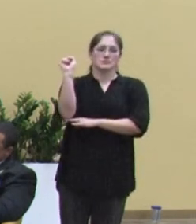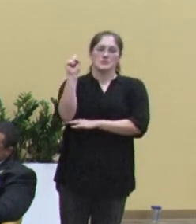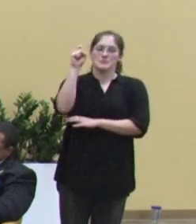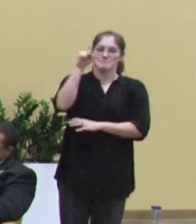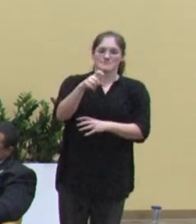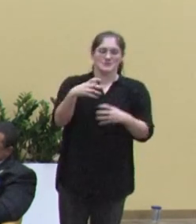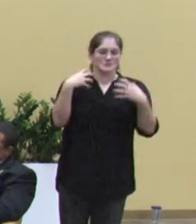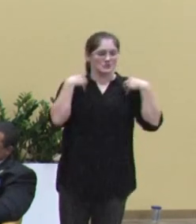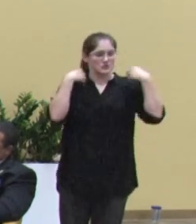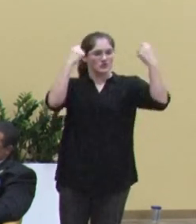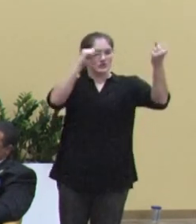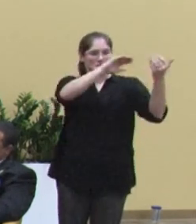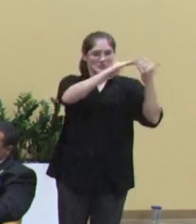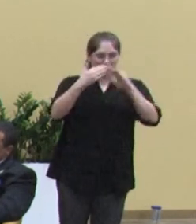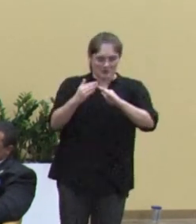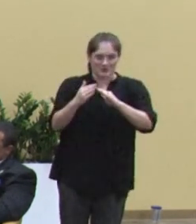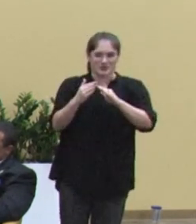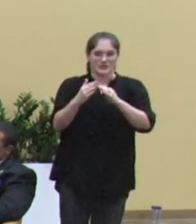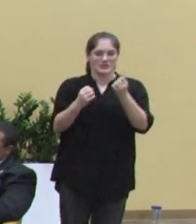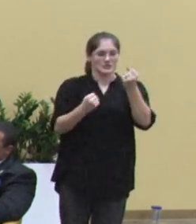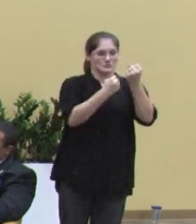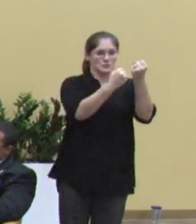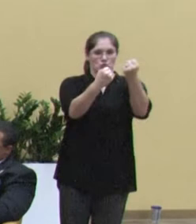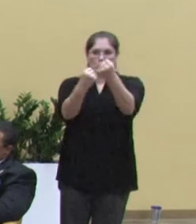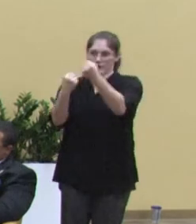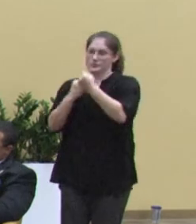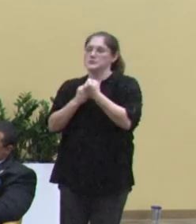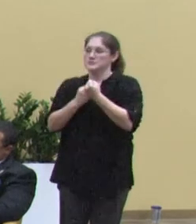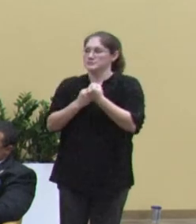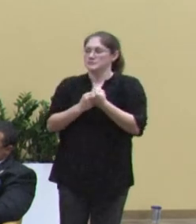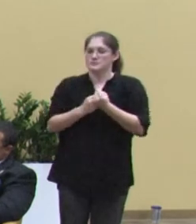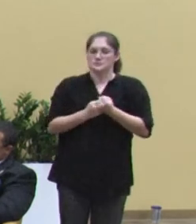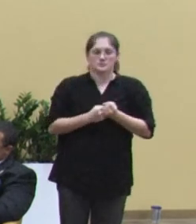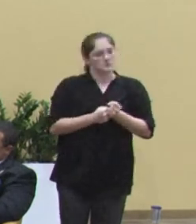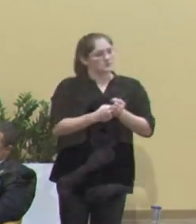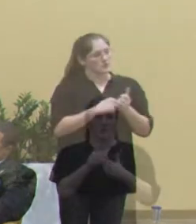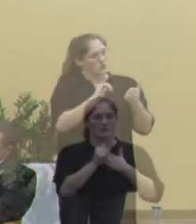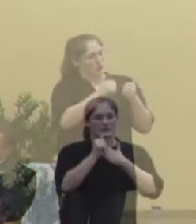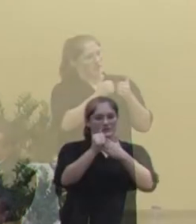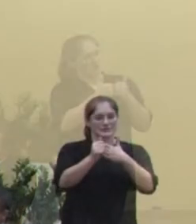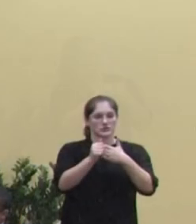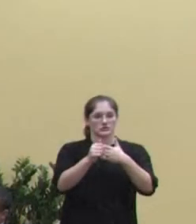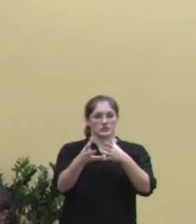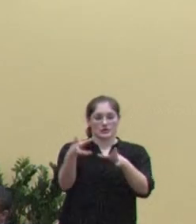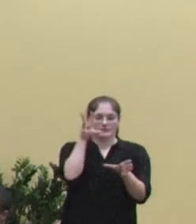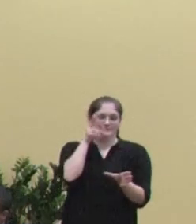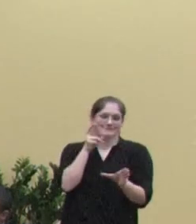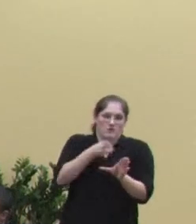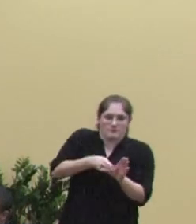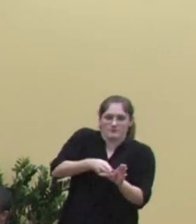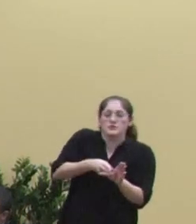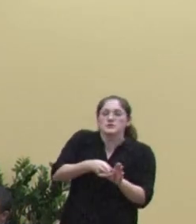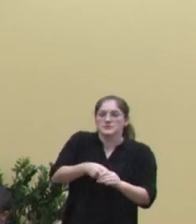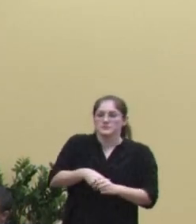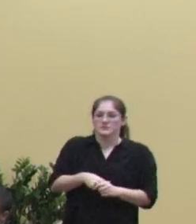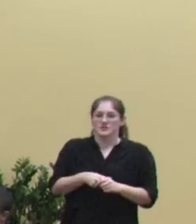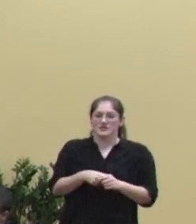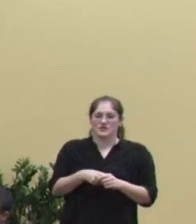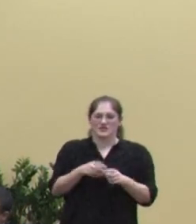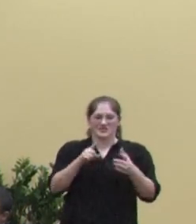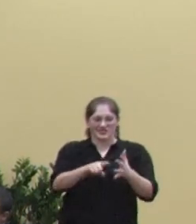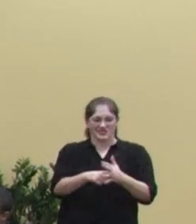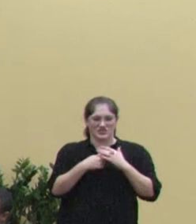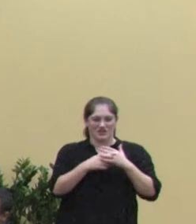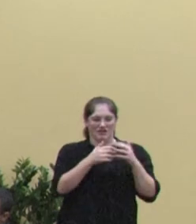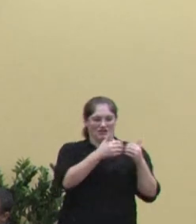of community and supporting each other. So, India, how do I rally the millennials? We've really started to kind of segment ourselves.